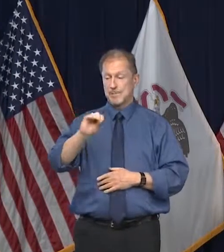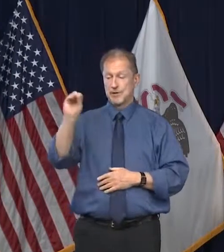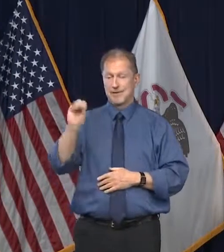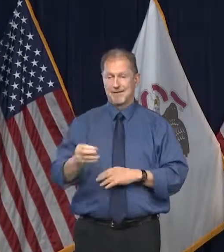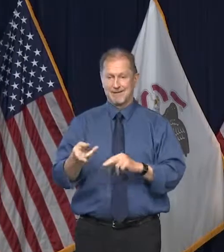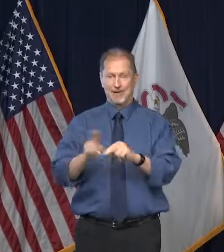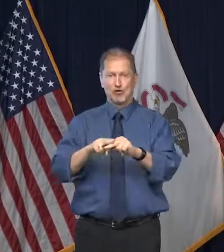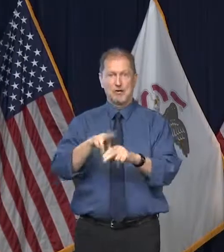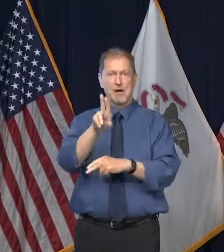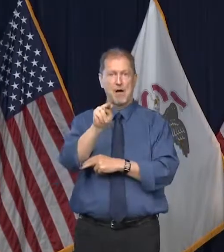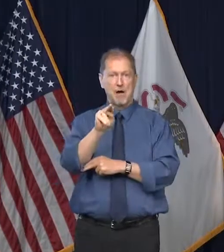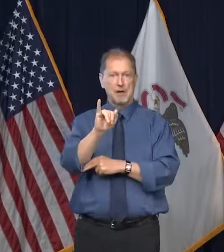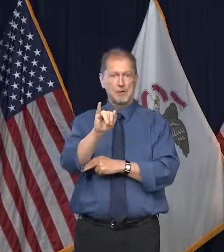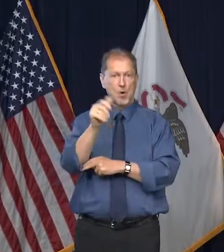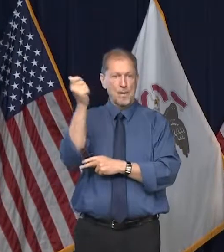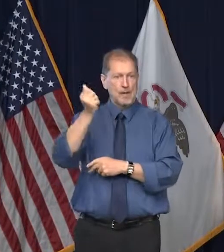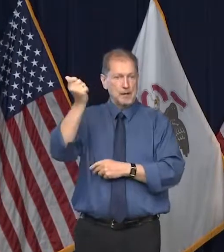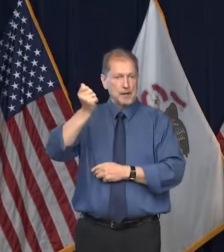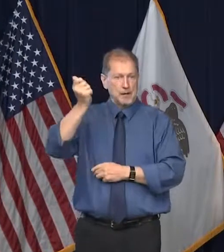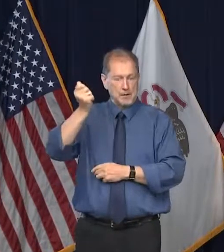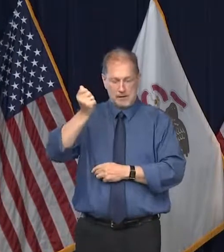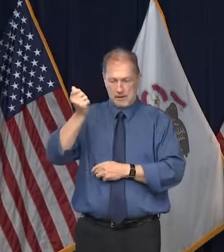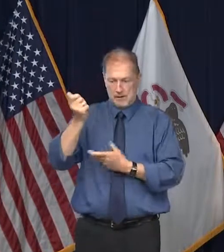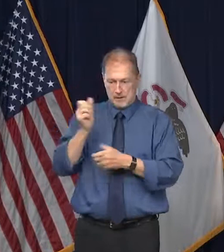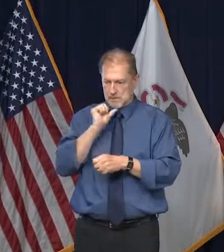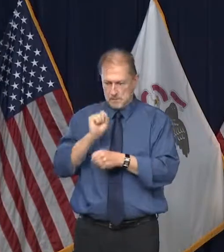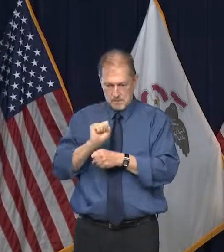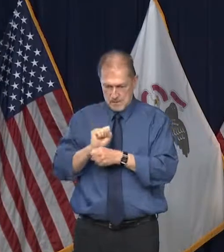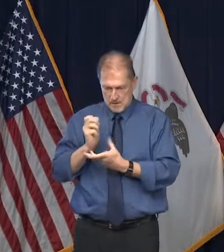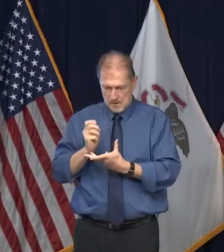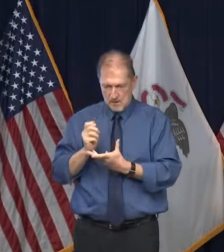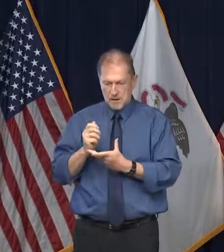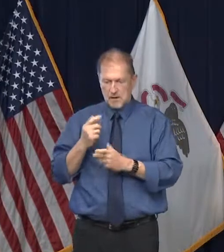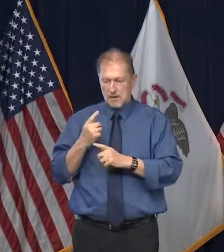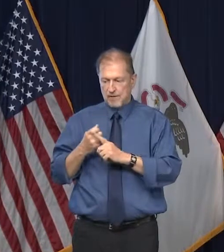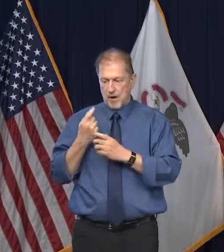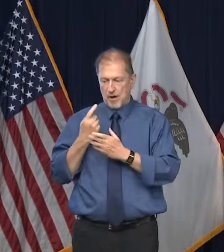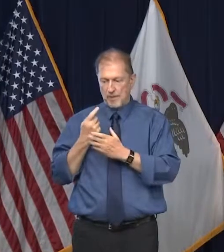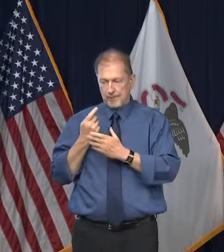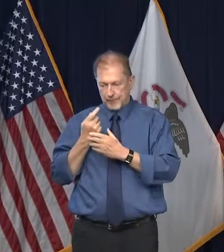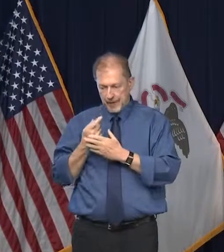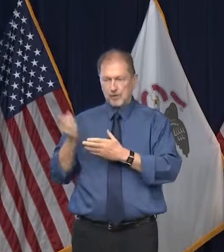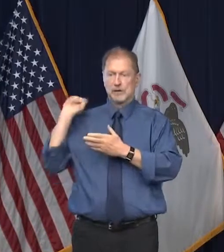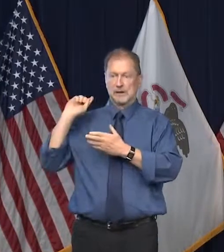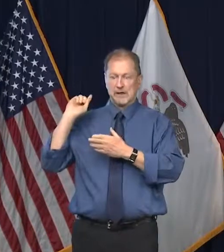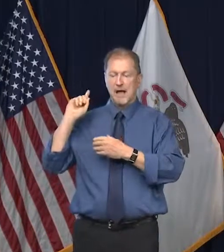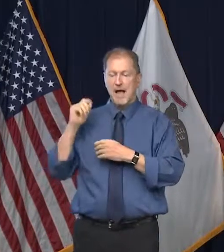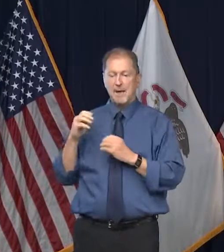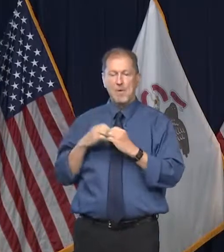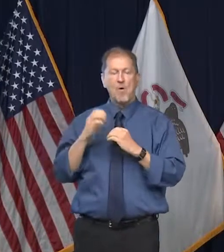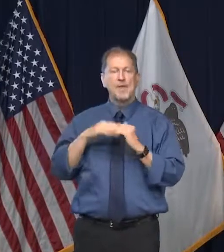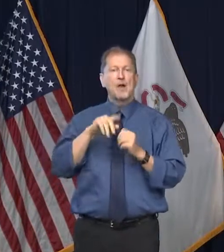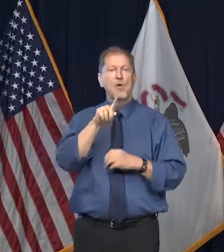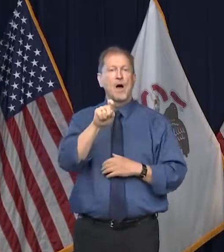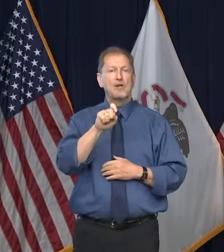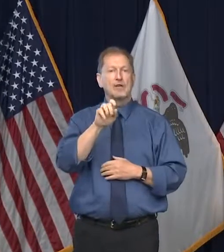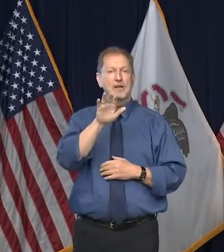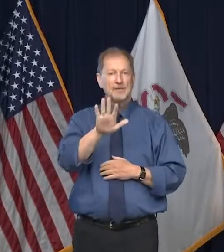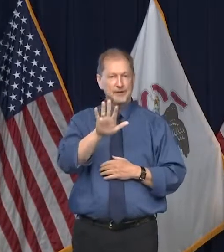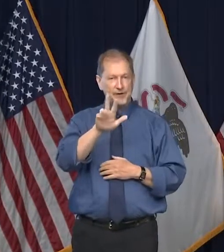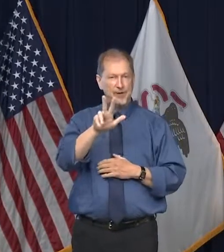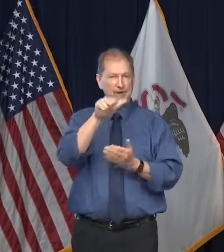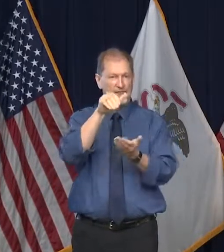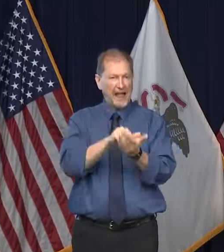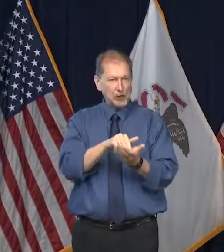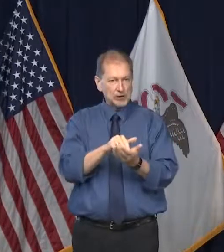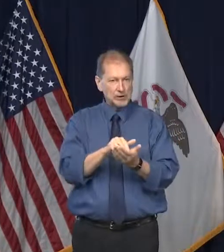increase from the prior week, and, for example, there are still more than 153,000 PUA claims that have